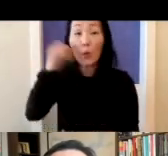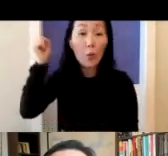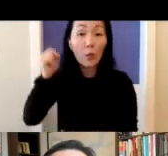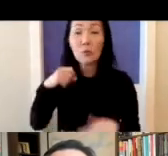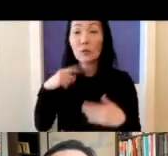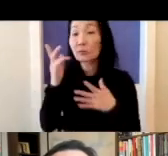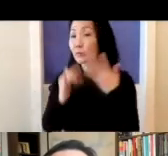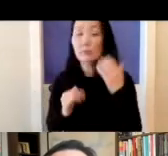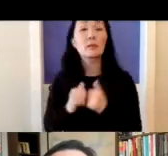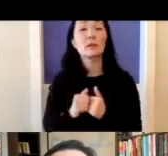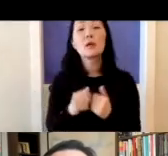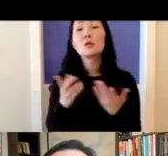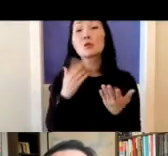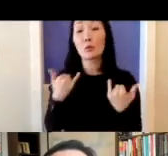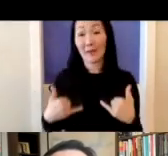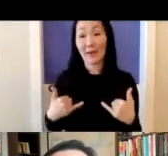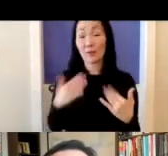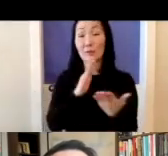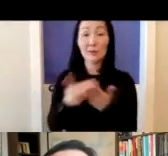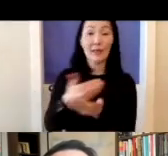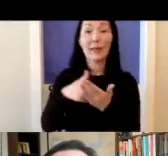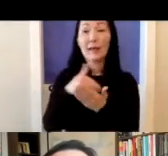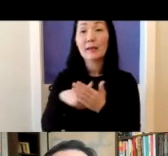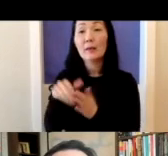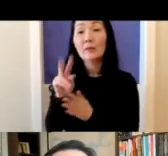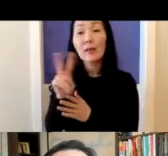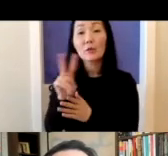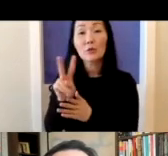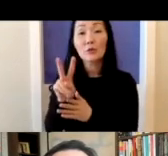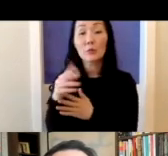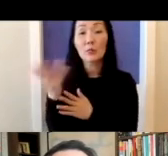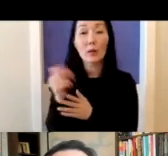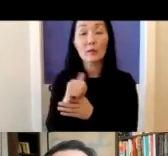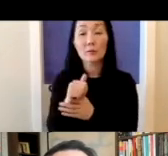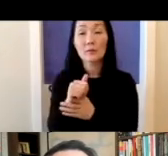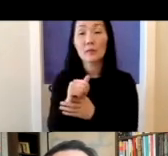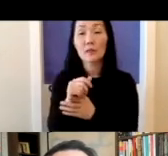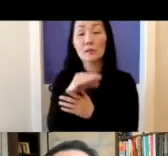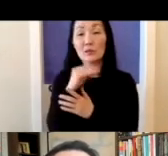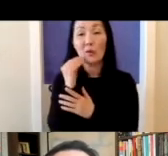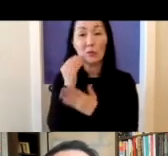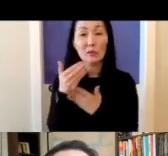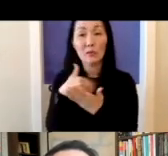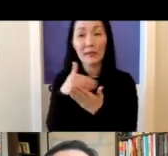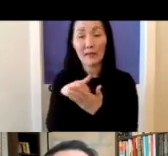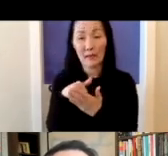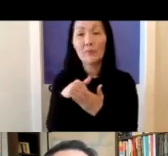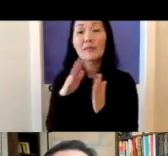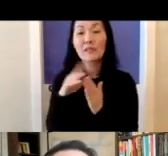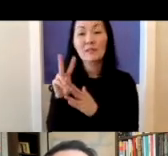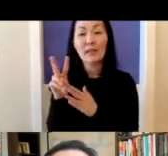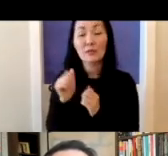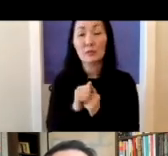about what are the incomes in the city of Vancouver. And when we think about incomes and household incomes in the city of Vancouver, which is one way of